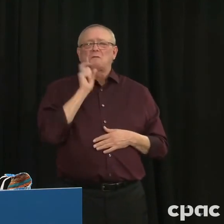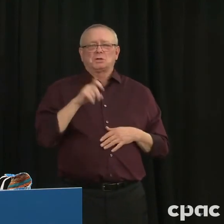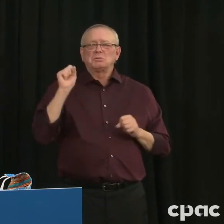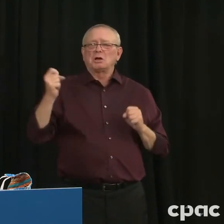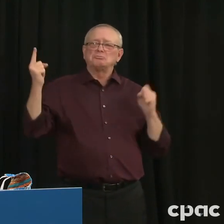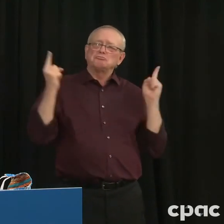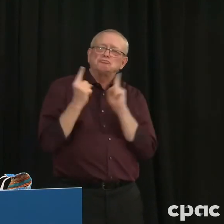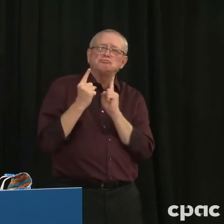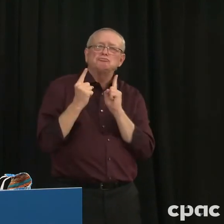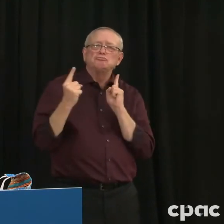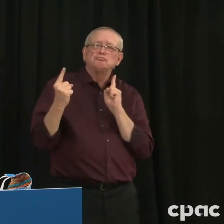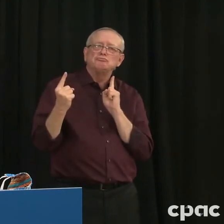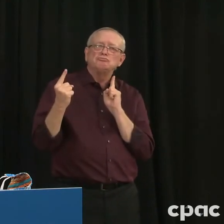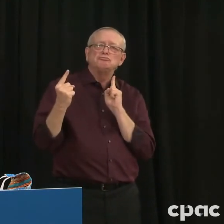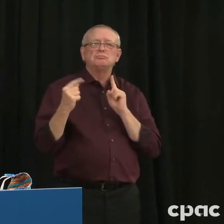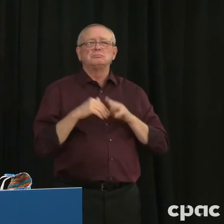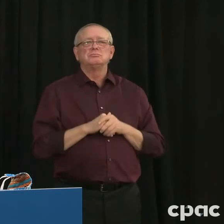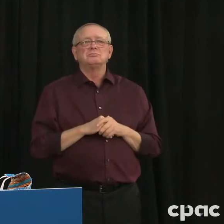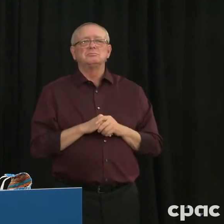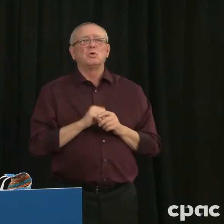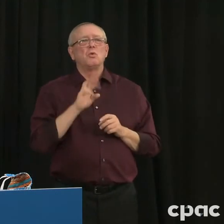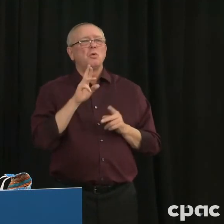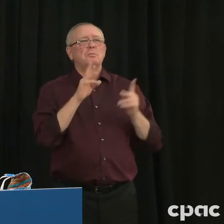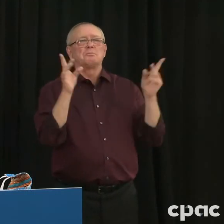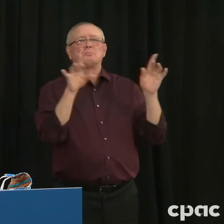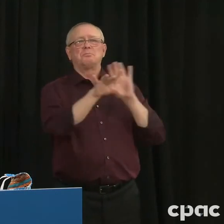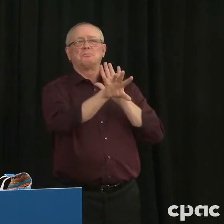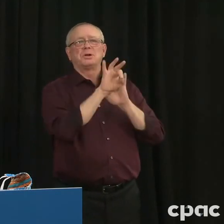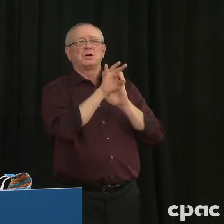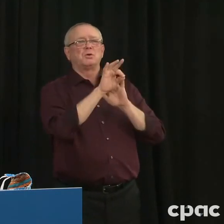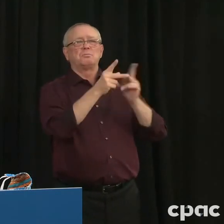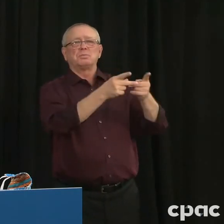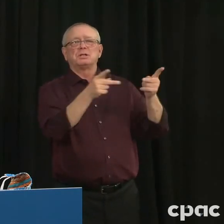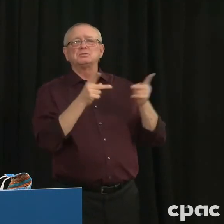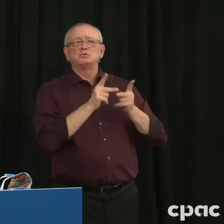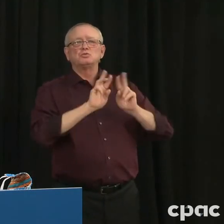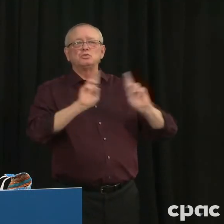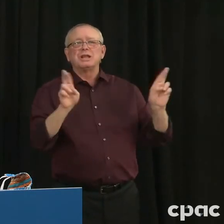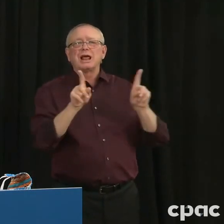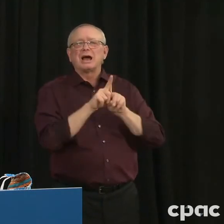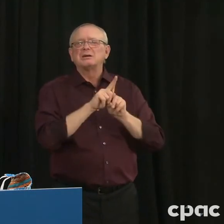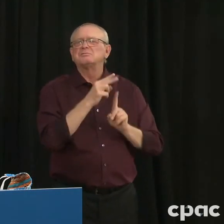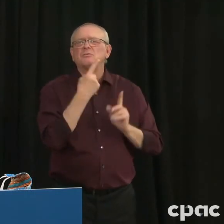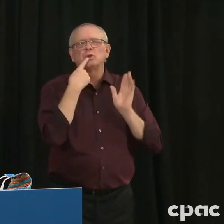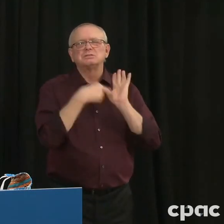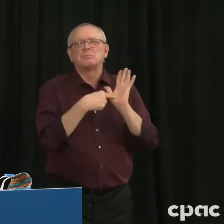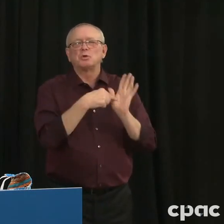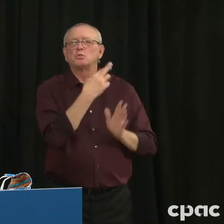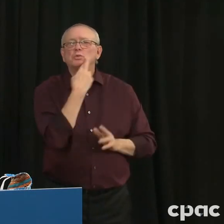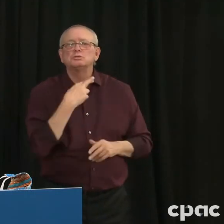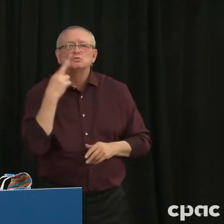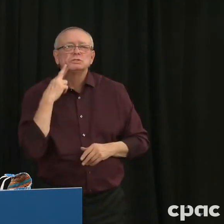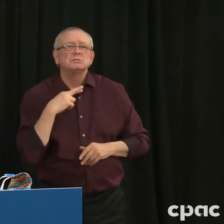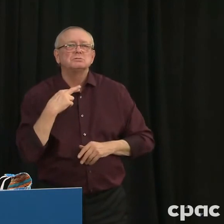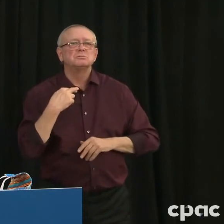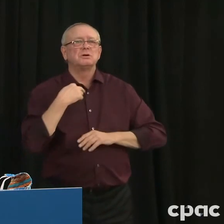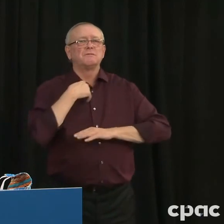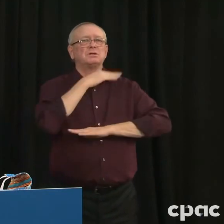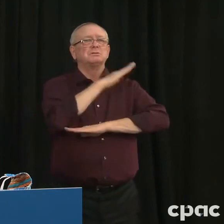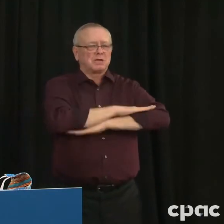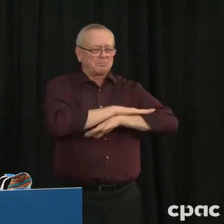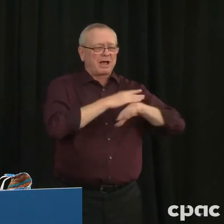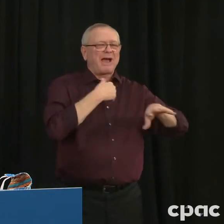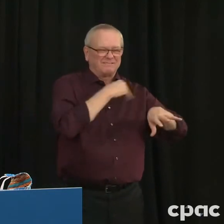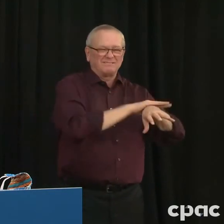that have put in really excellent COVID prevention measures. And so having a